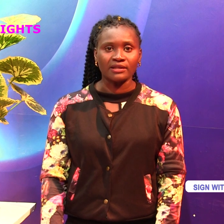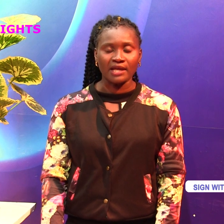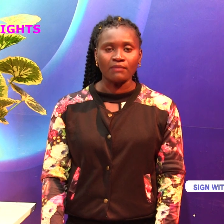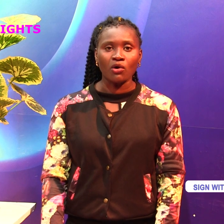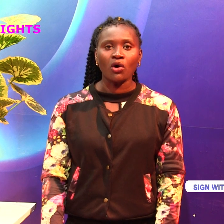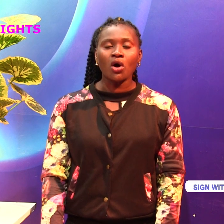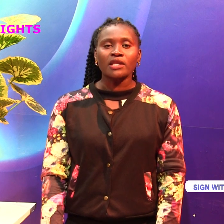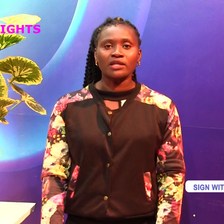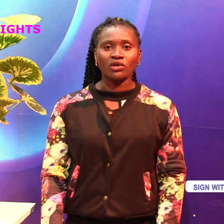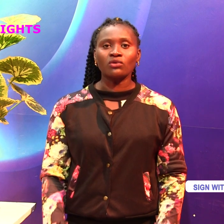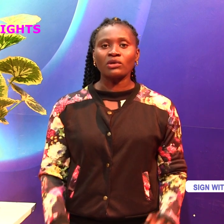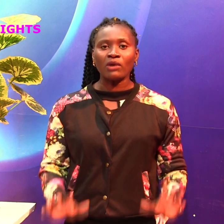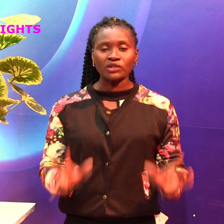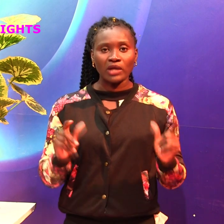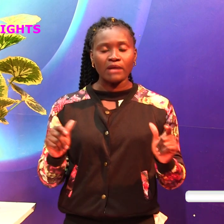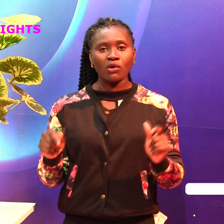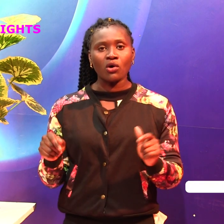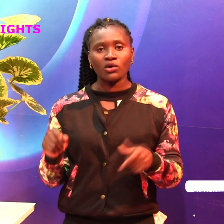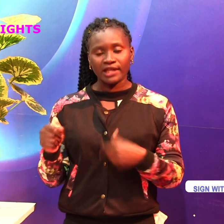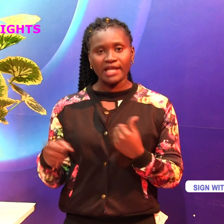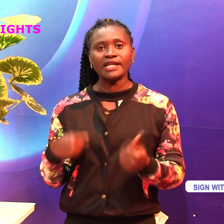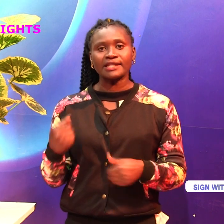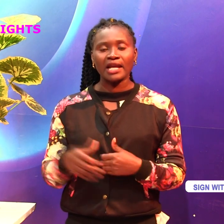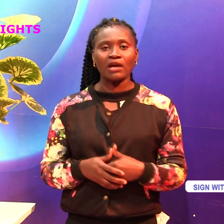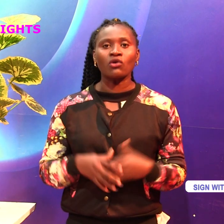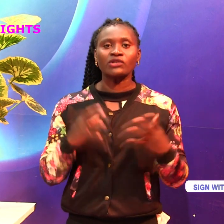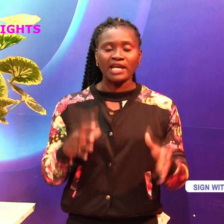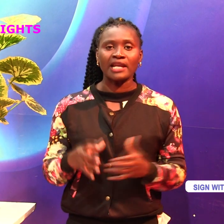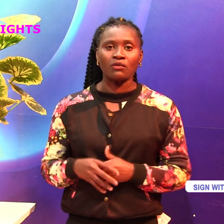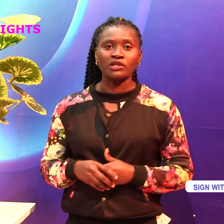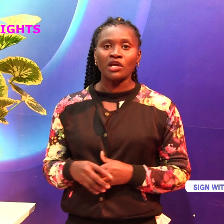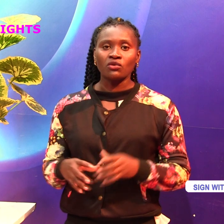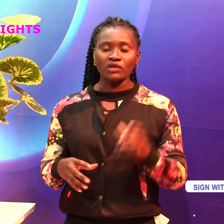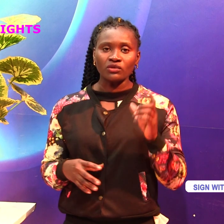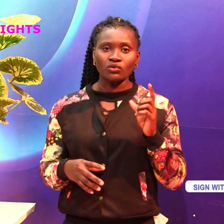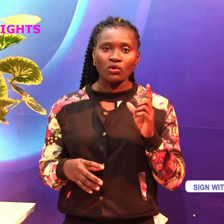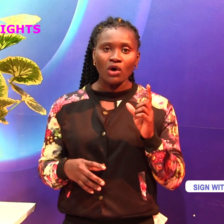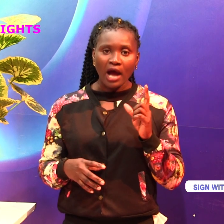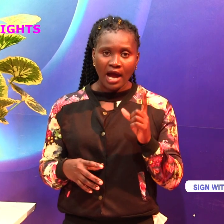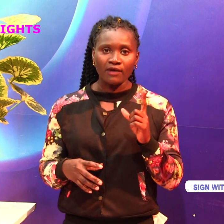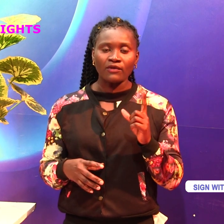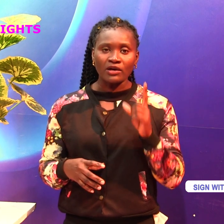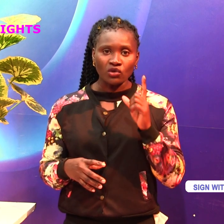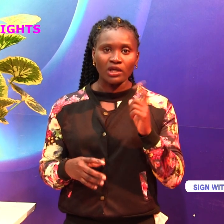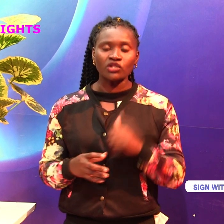said more that when you want to learn more on Kenyan sign language, you need to have knowledge